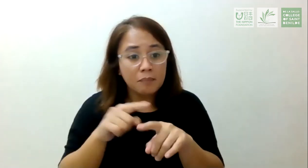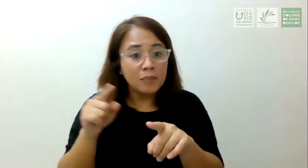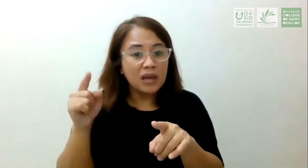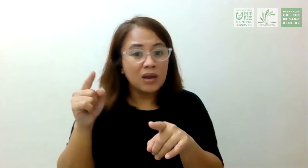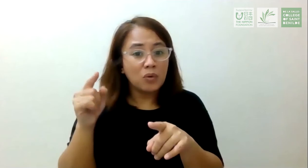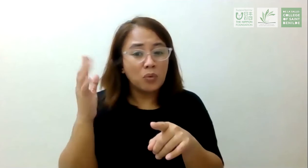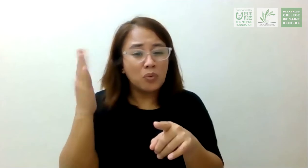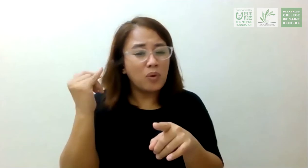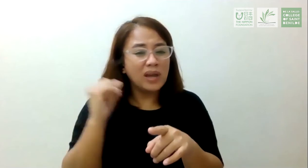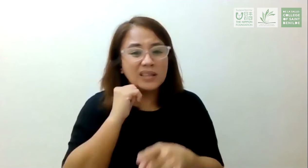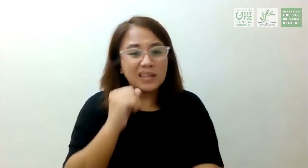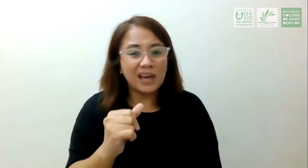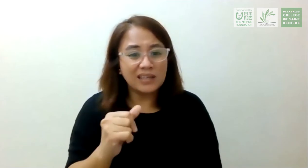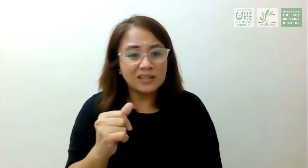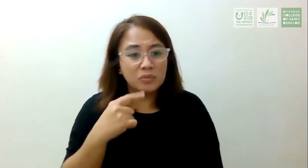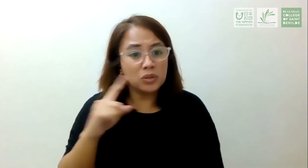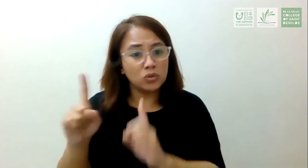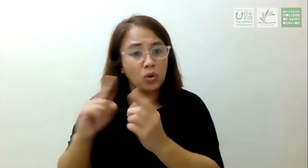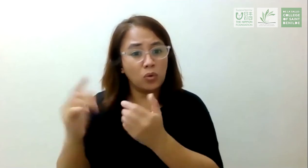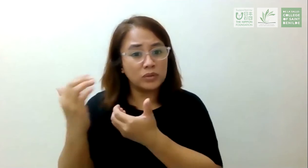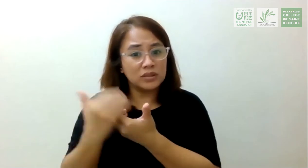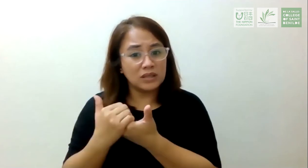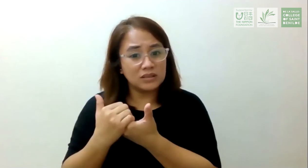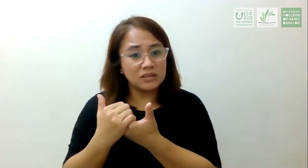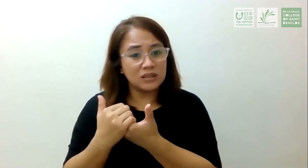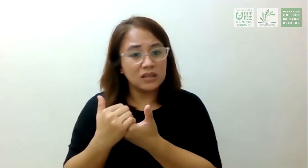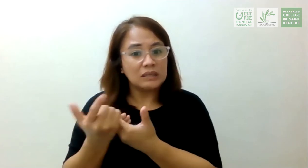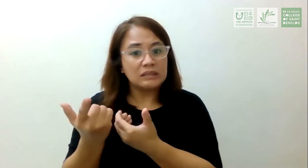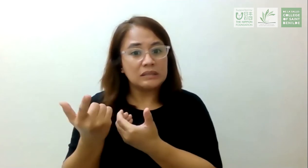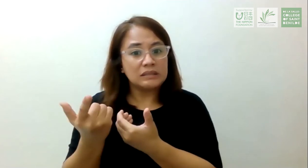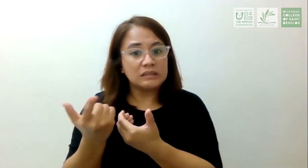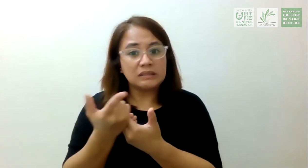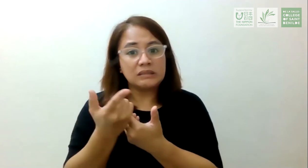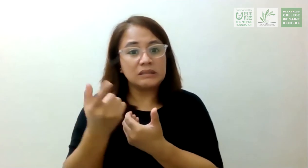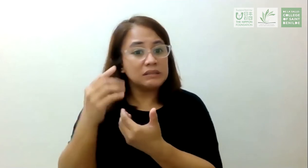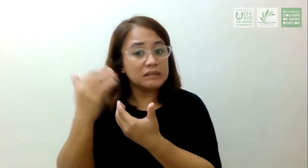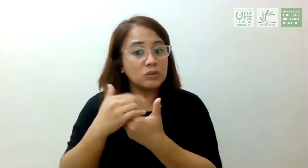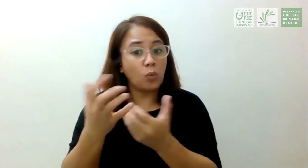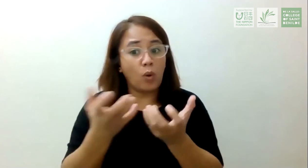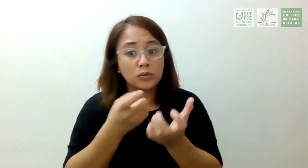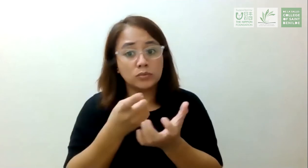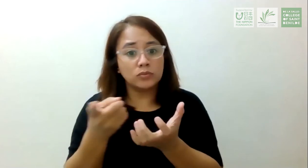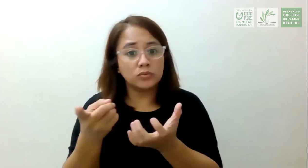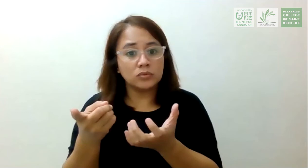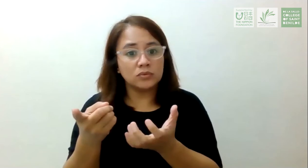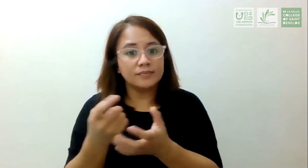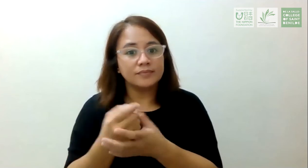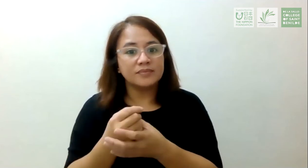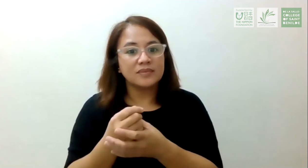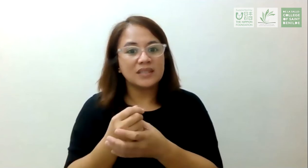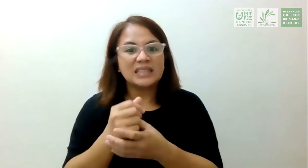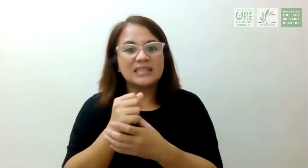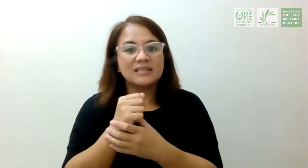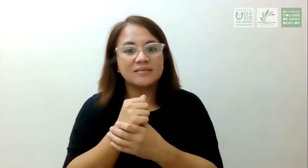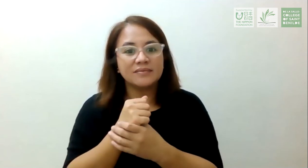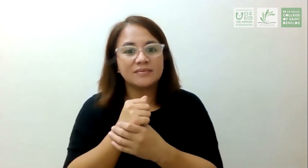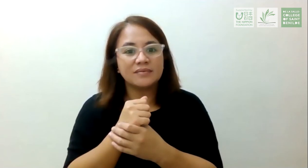with Teshi, and she wanted you not to be able to just copy the answer from